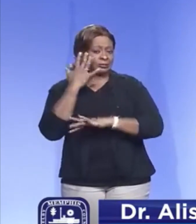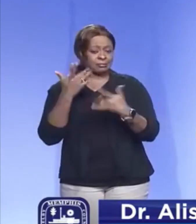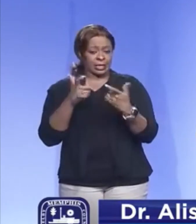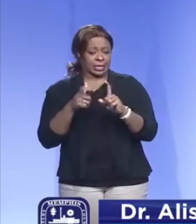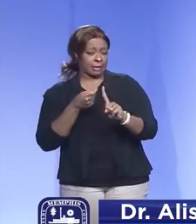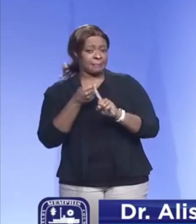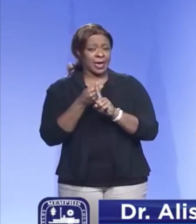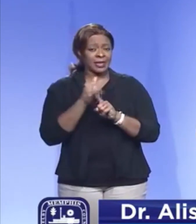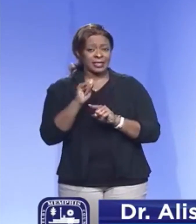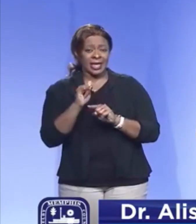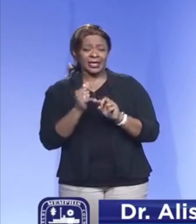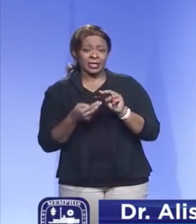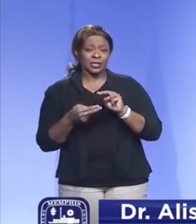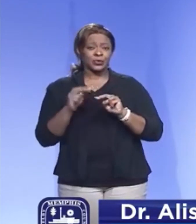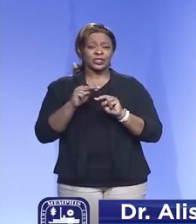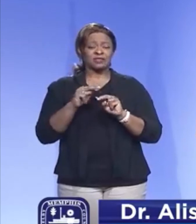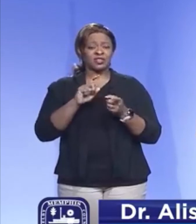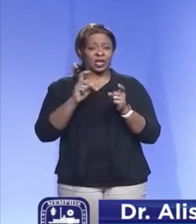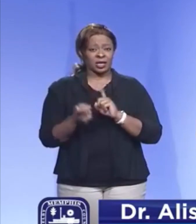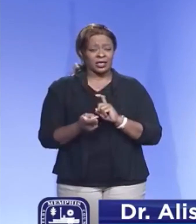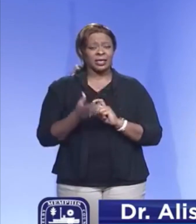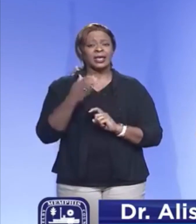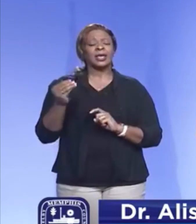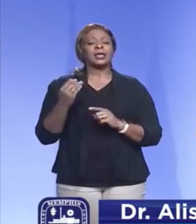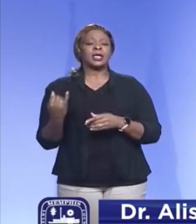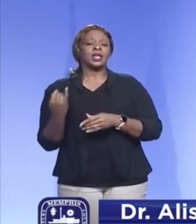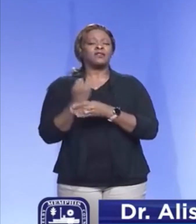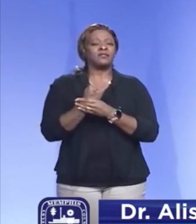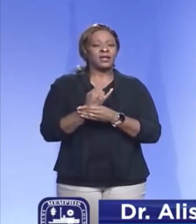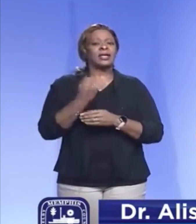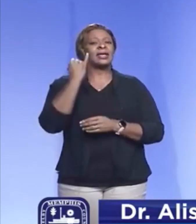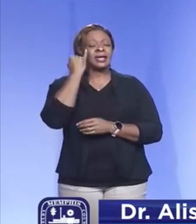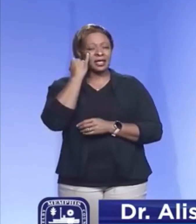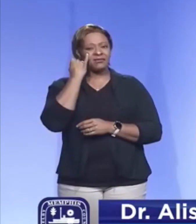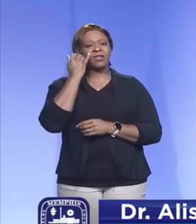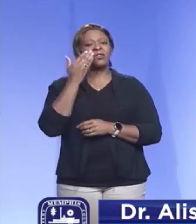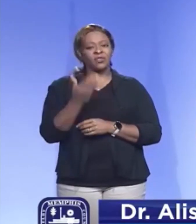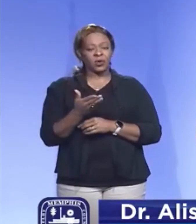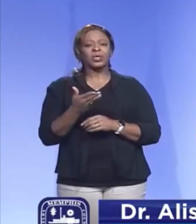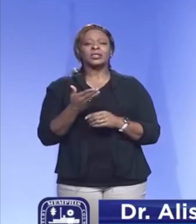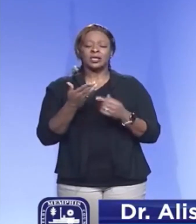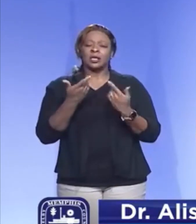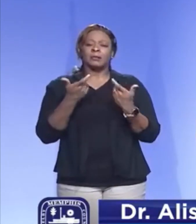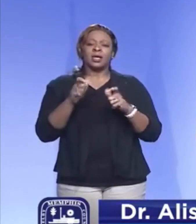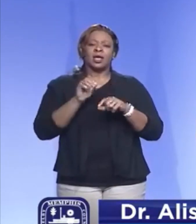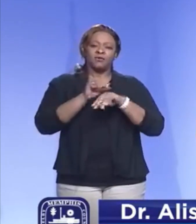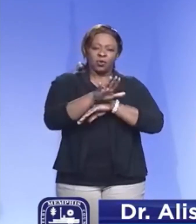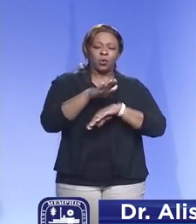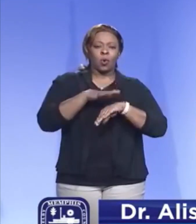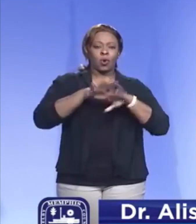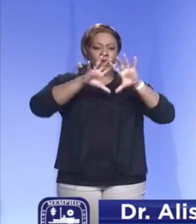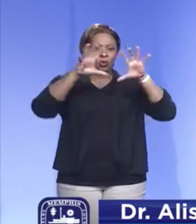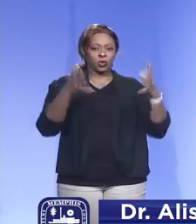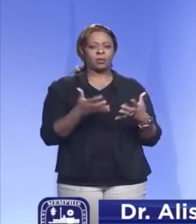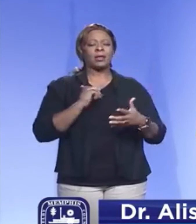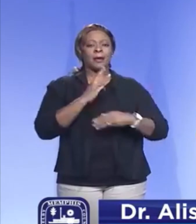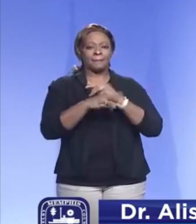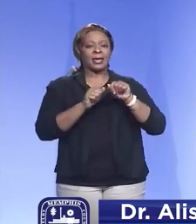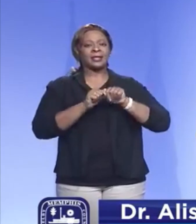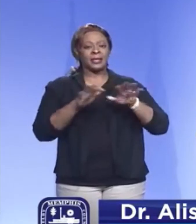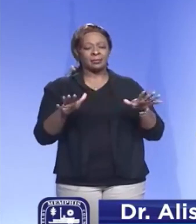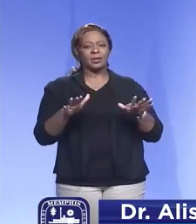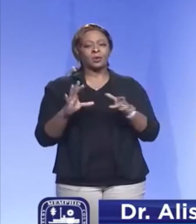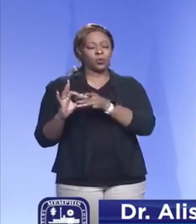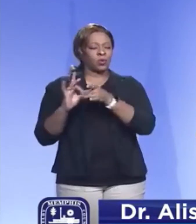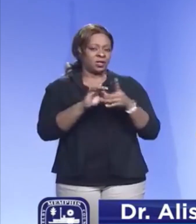of that incremental change, and to intervene if there is an influence on the scope of our pandemic